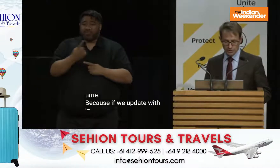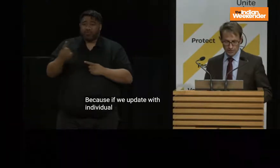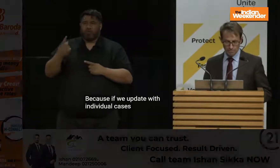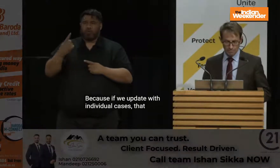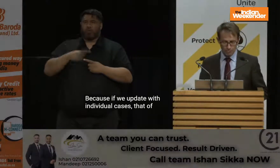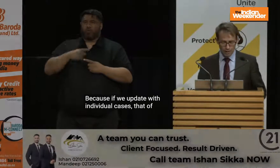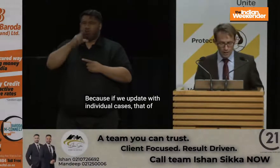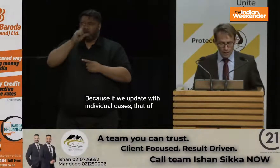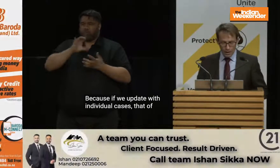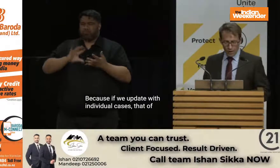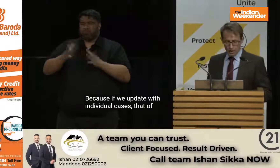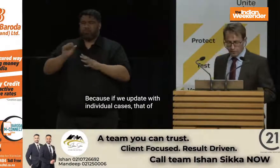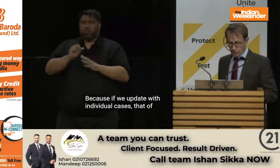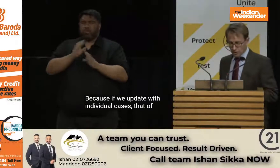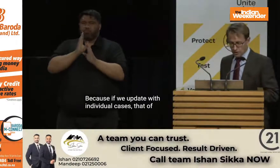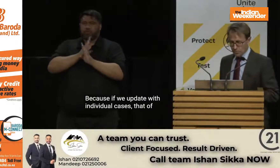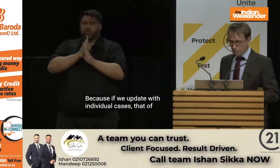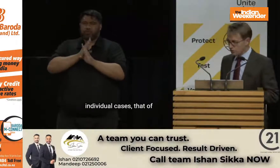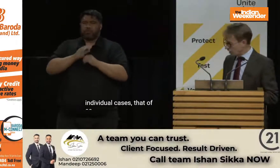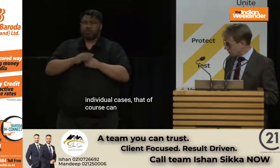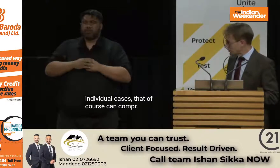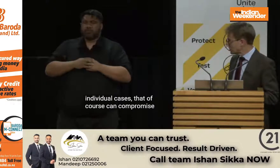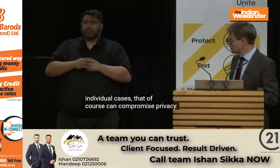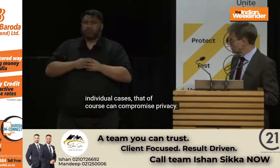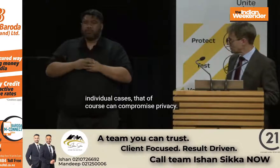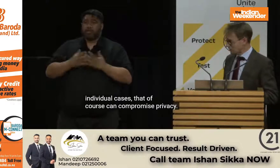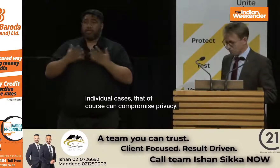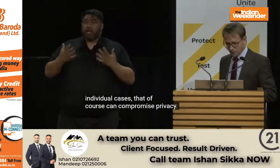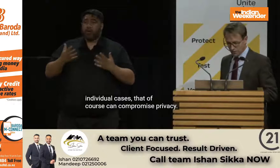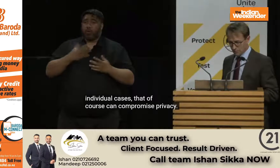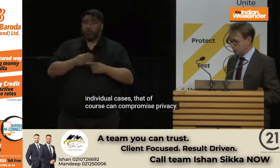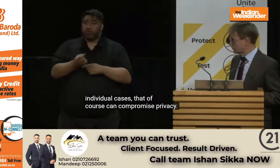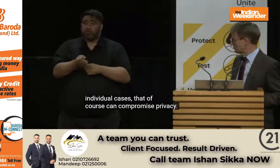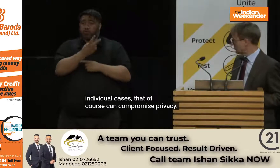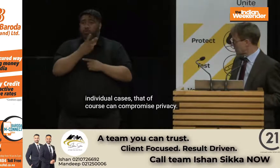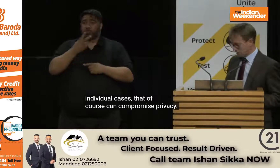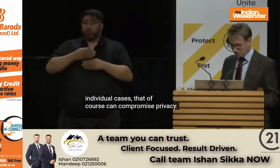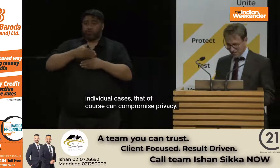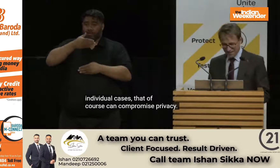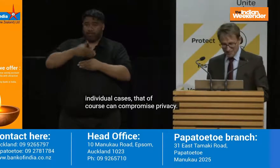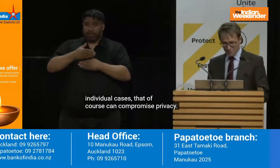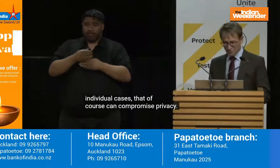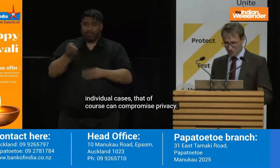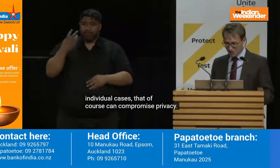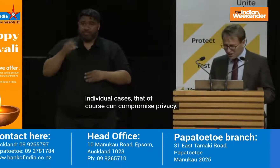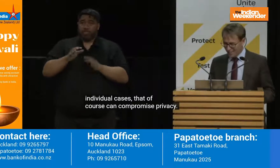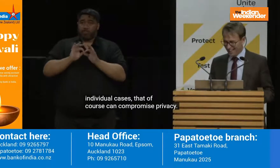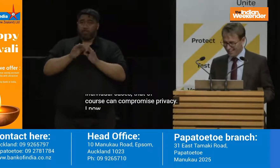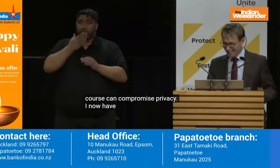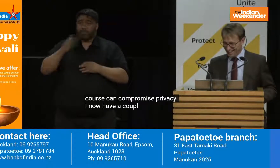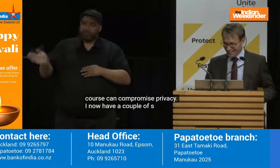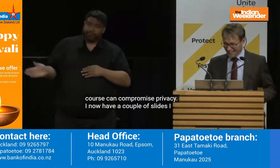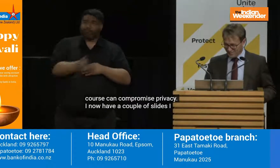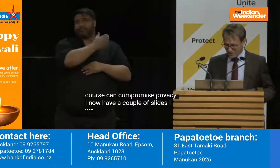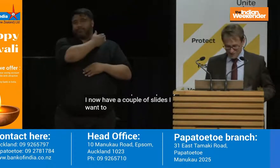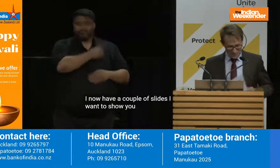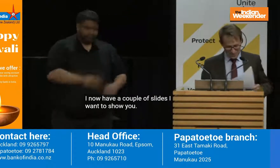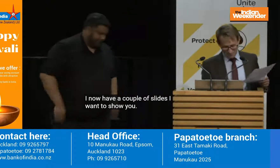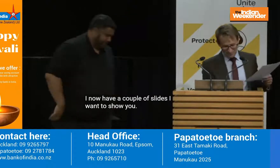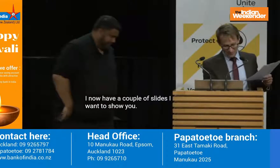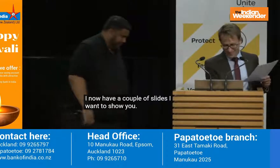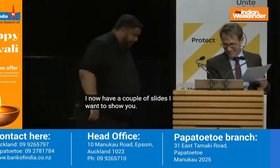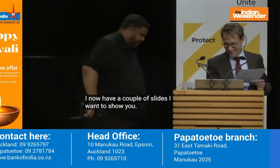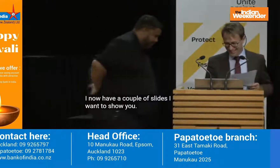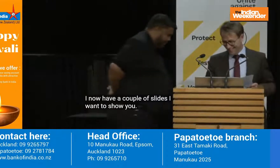compromise privacy. I now have just got a couple of slides I want to show, so our interpreter might move to the side while I do